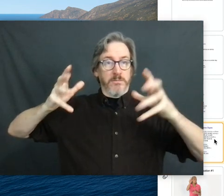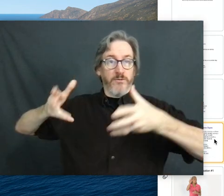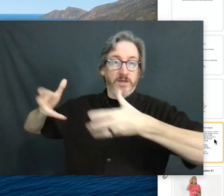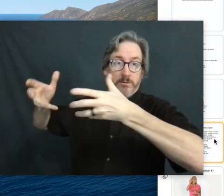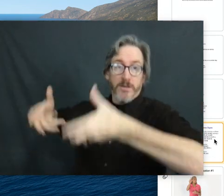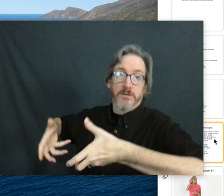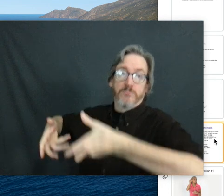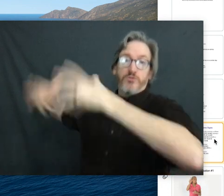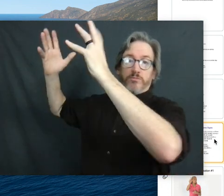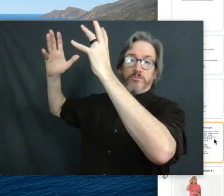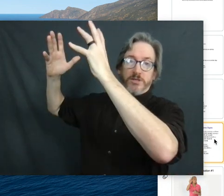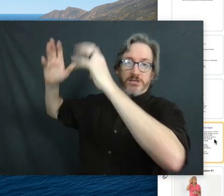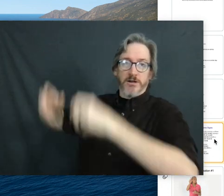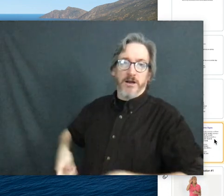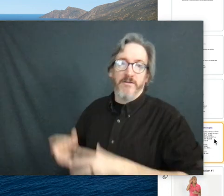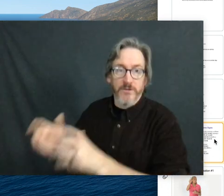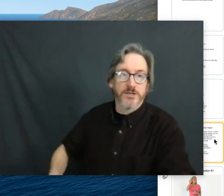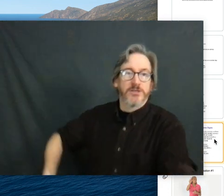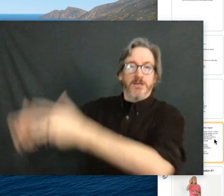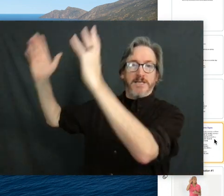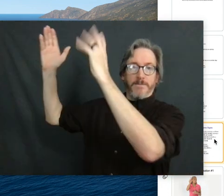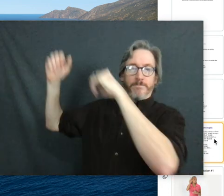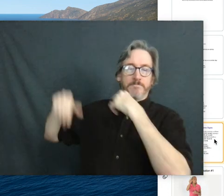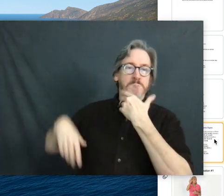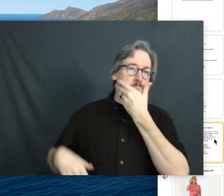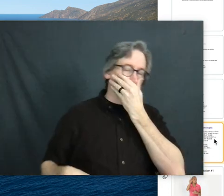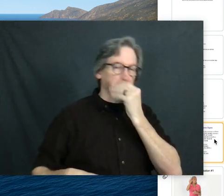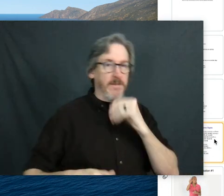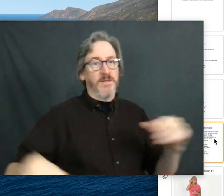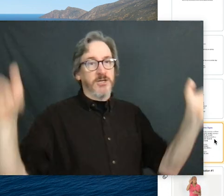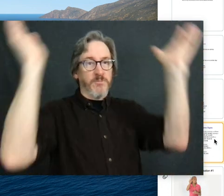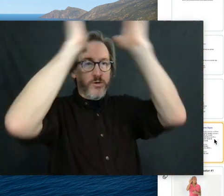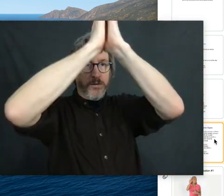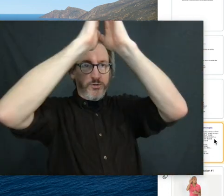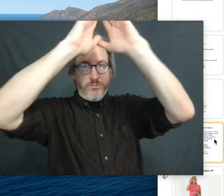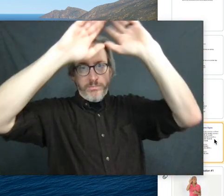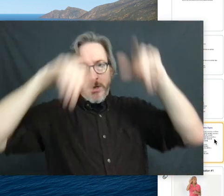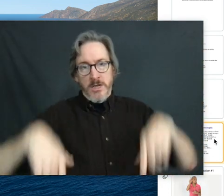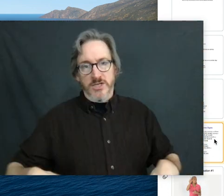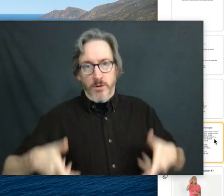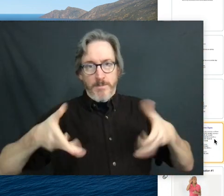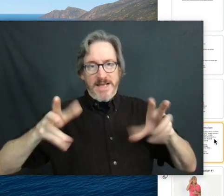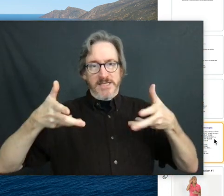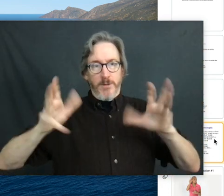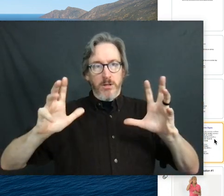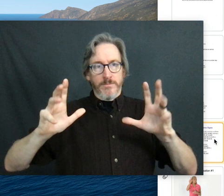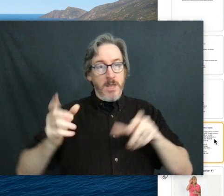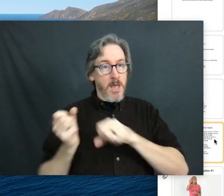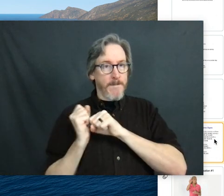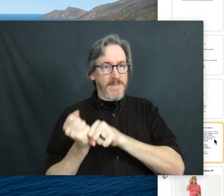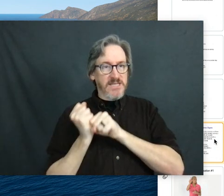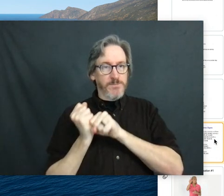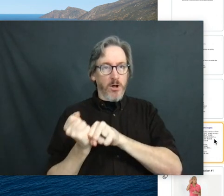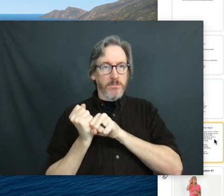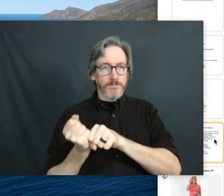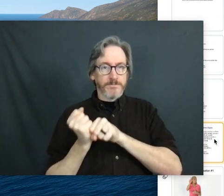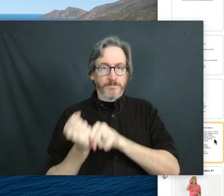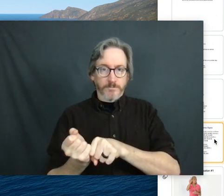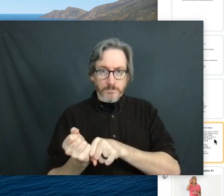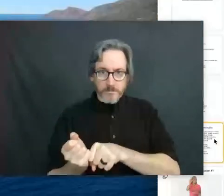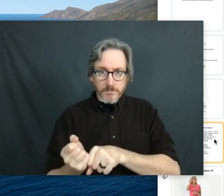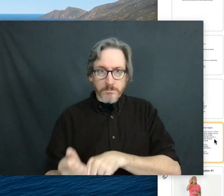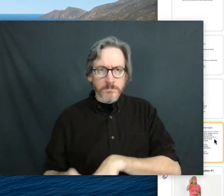Basketball. If you think to start it off, you just toss it up and then they jump for it. So basketball, baseball.